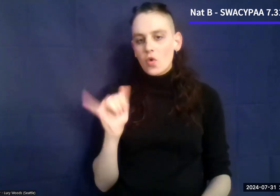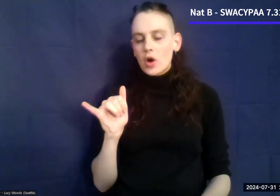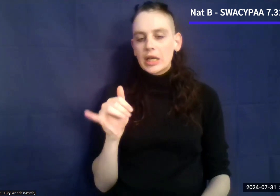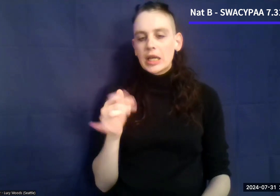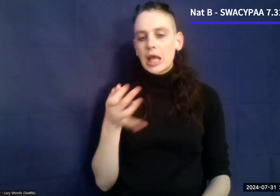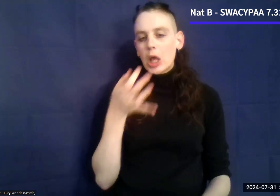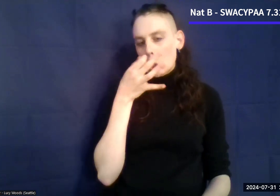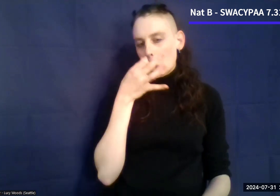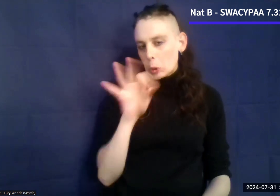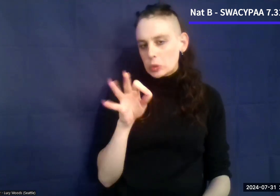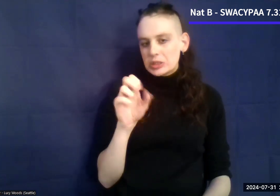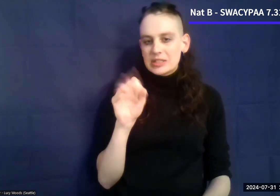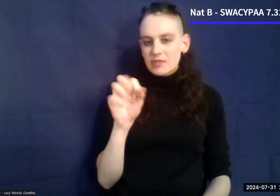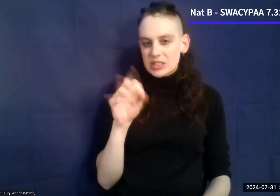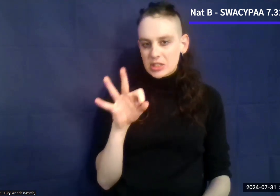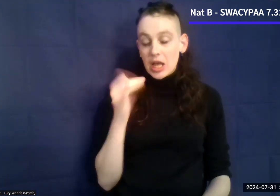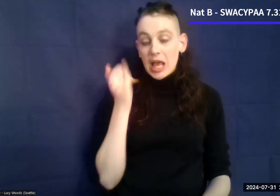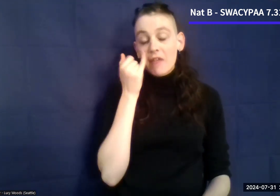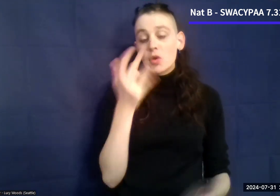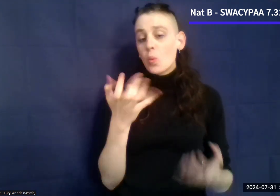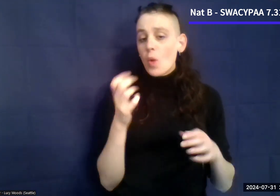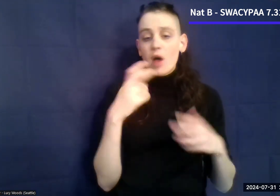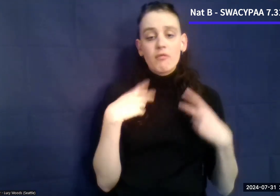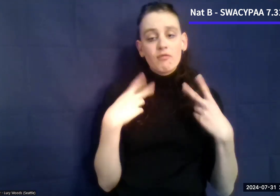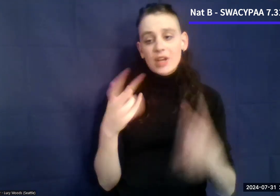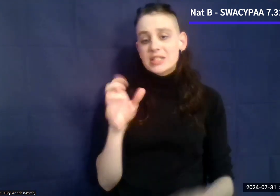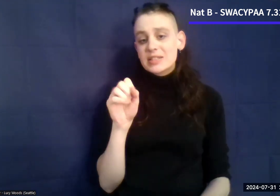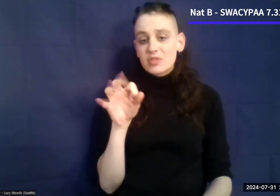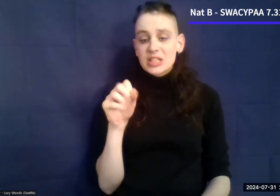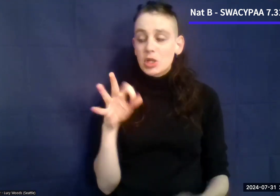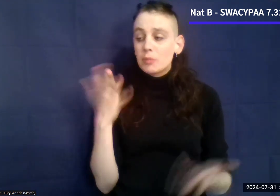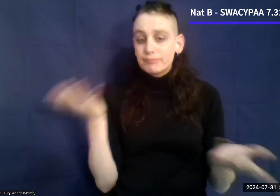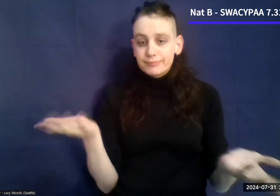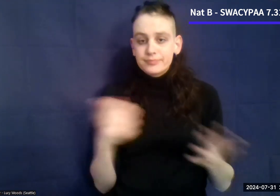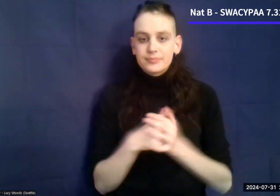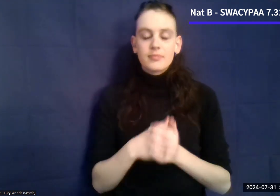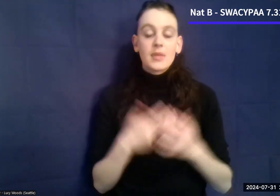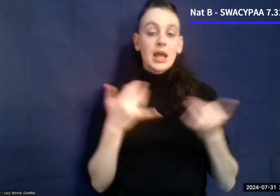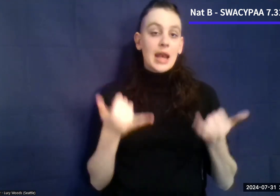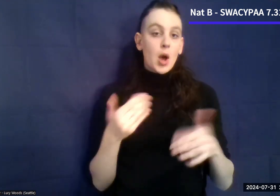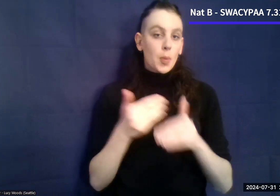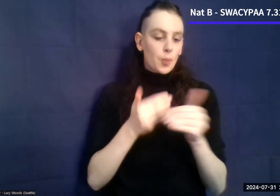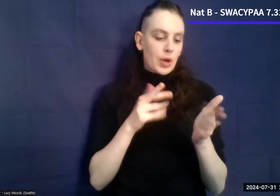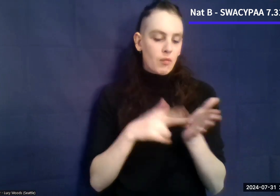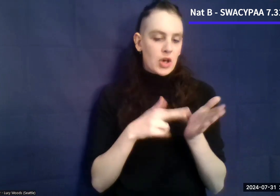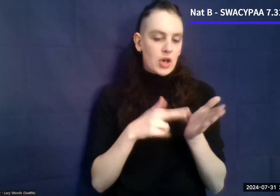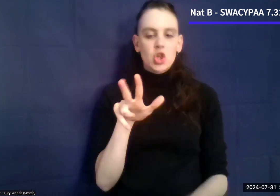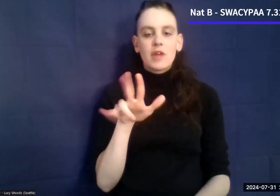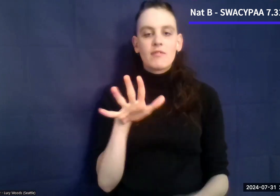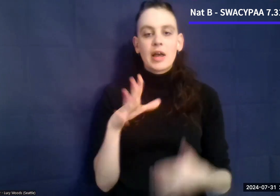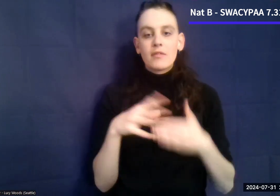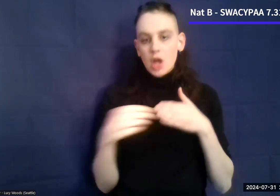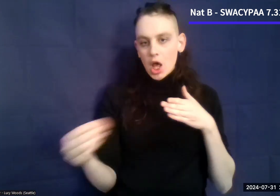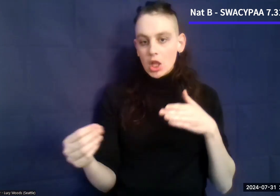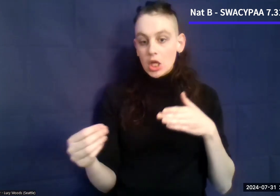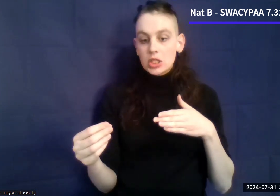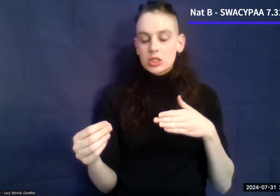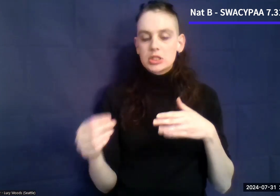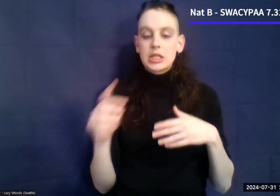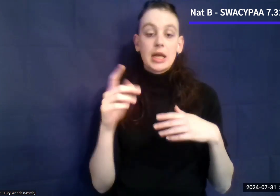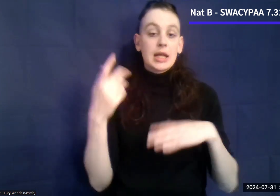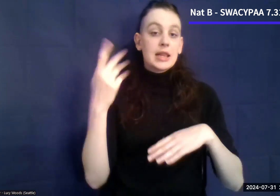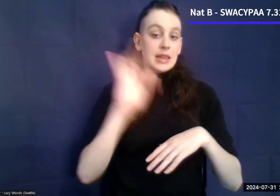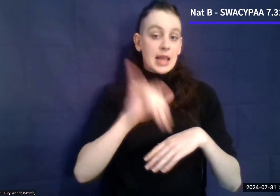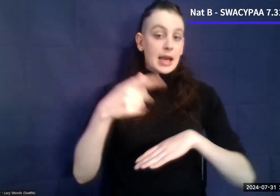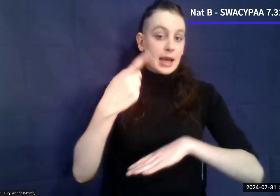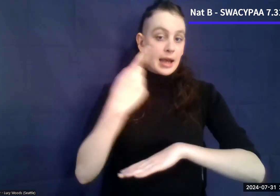you need an excuse to visit San Francisco, there you go. Right now, pre-reg is $35 online. It will go up at the door.